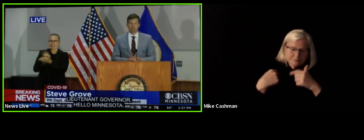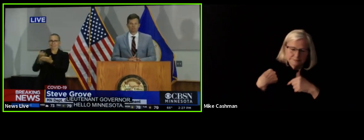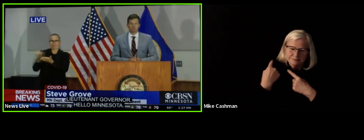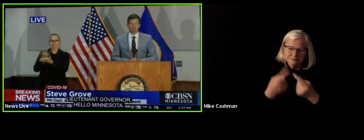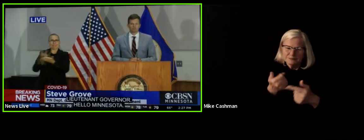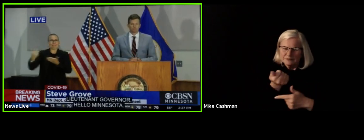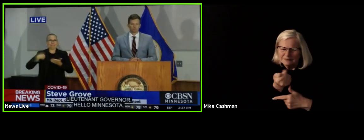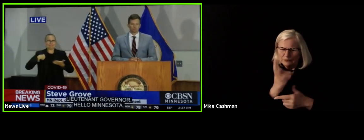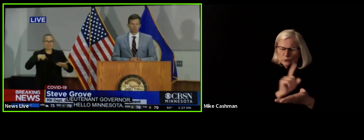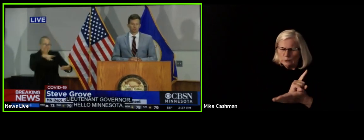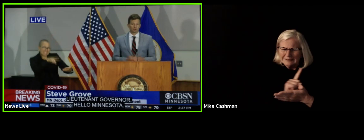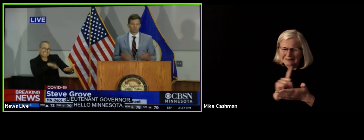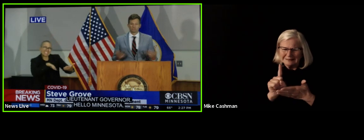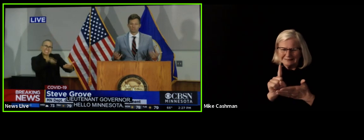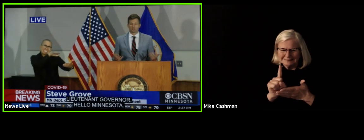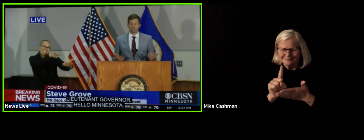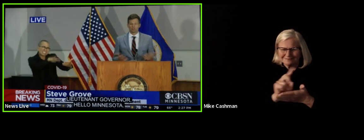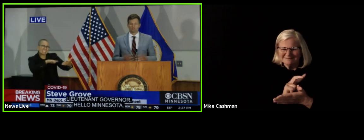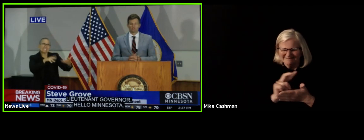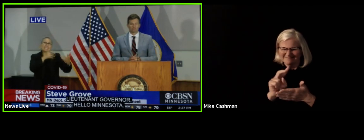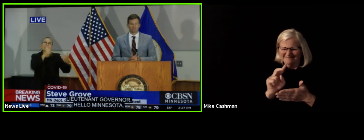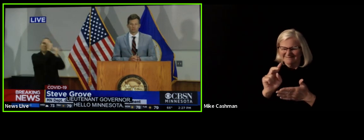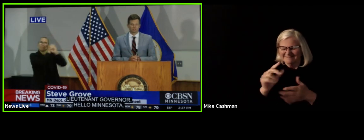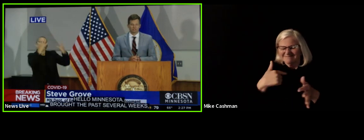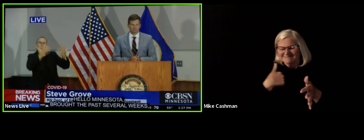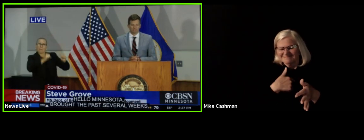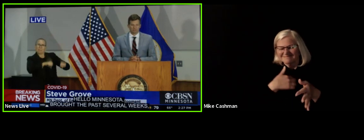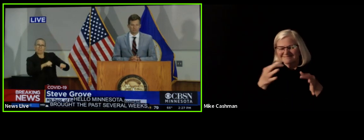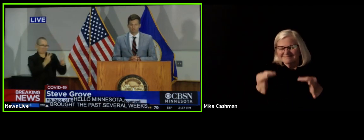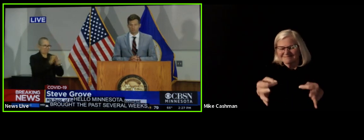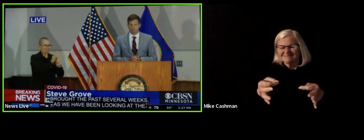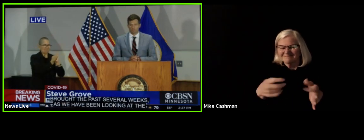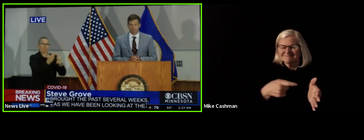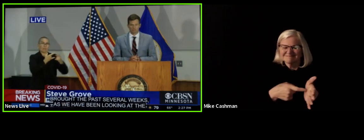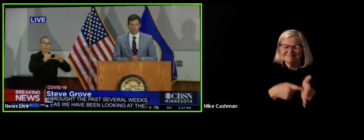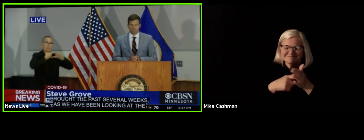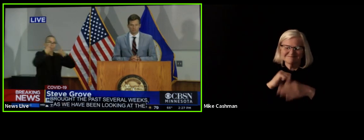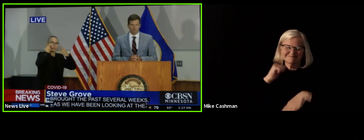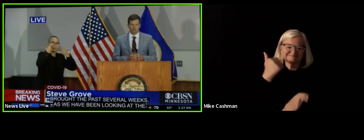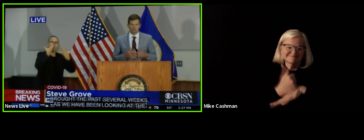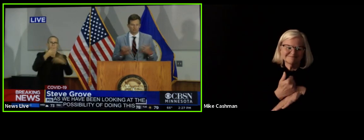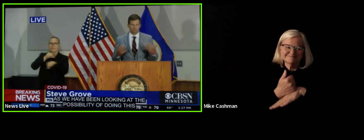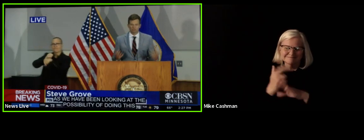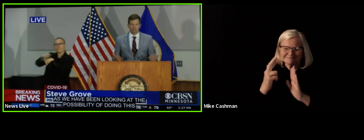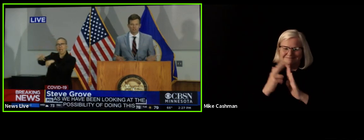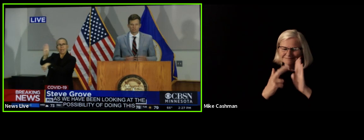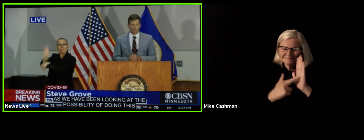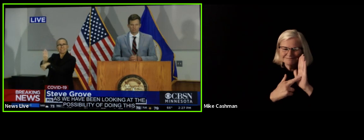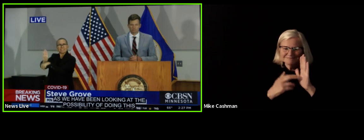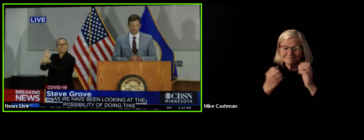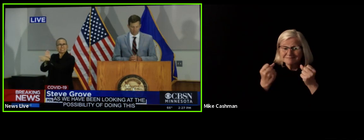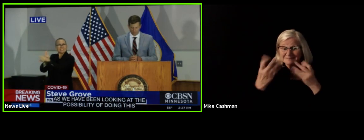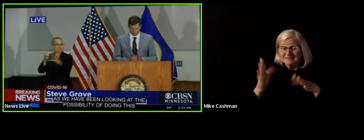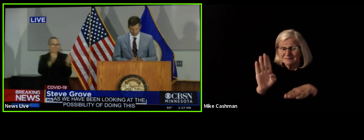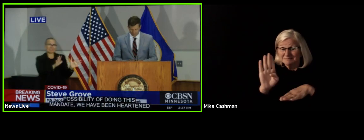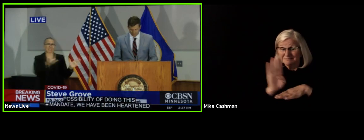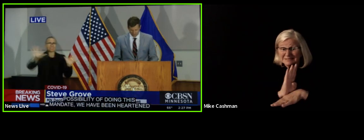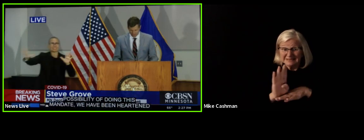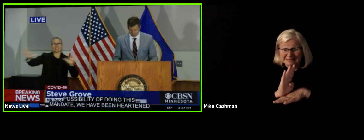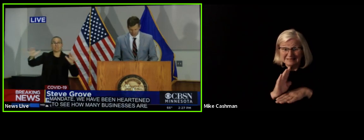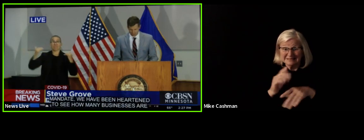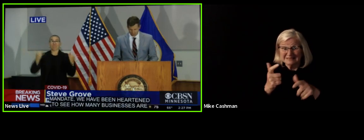of doing this mandate, really been heartened to see how many businesses have already taken this step themselves. We've seen large national chains based here in Minnesota